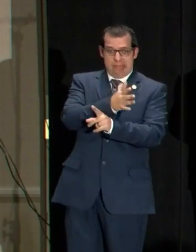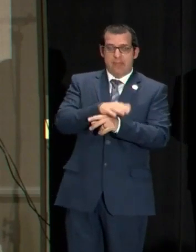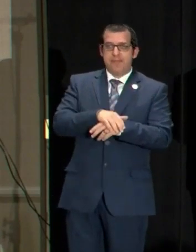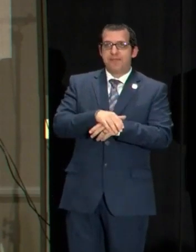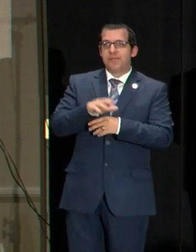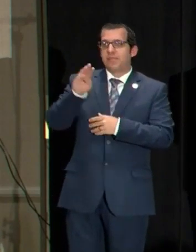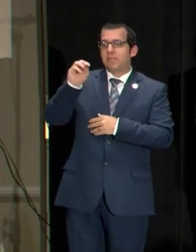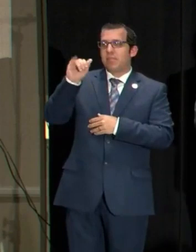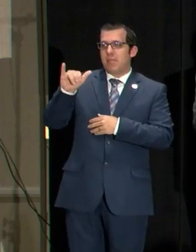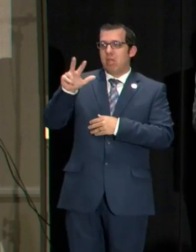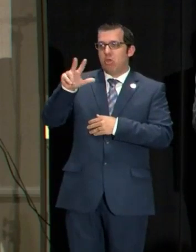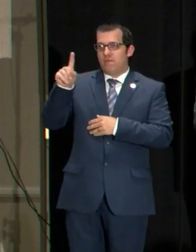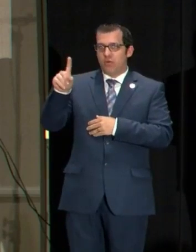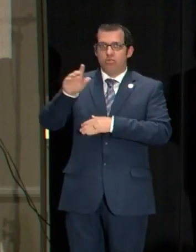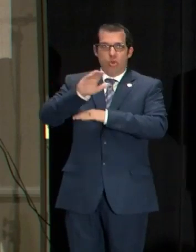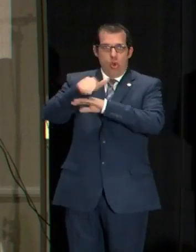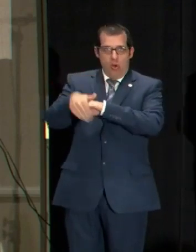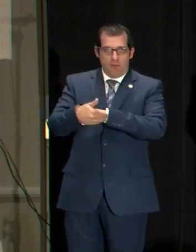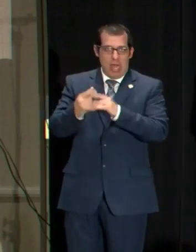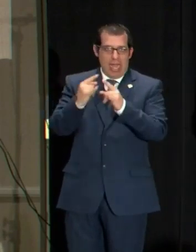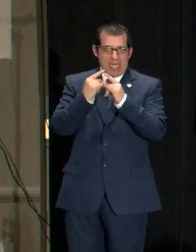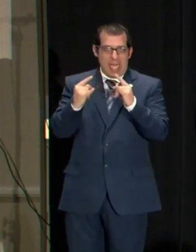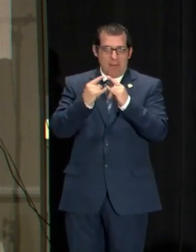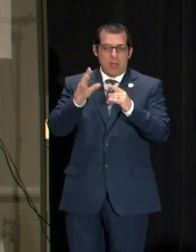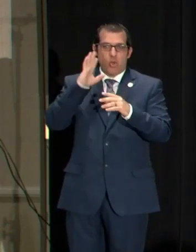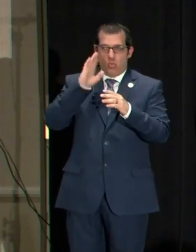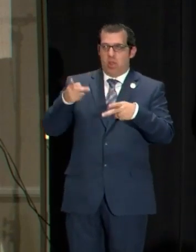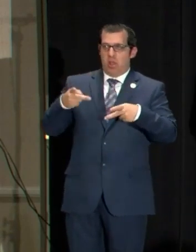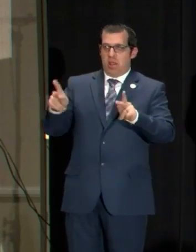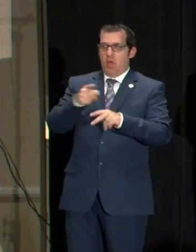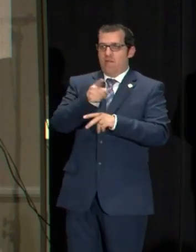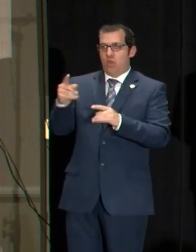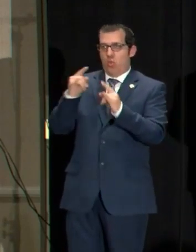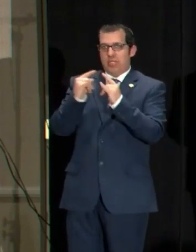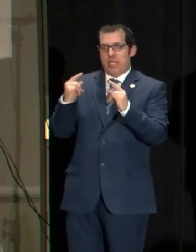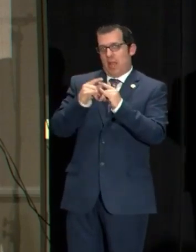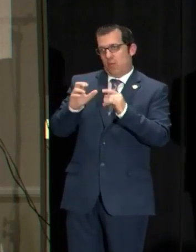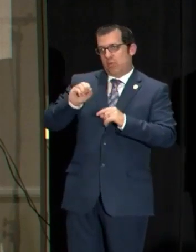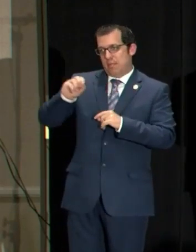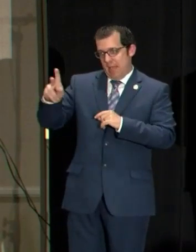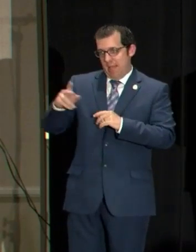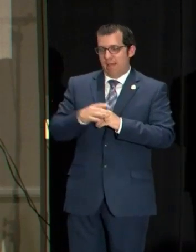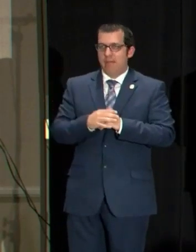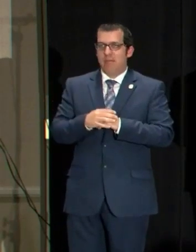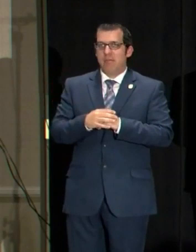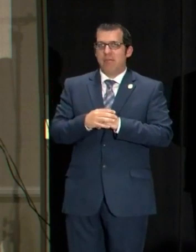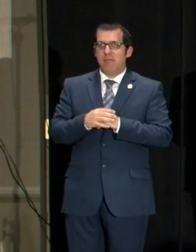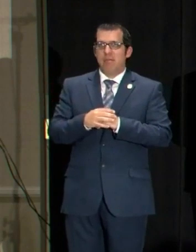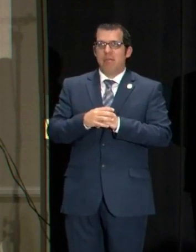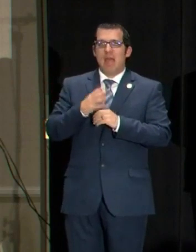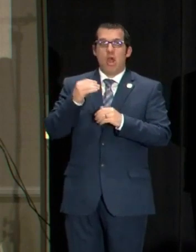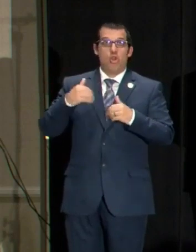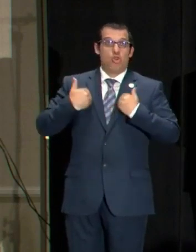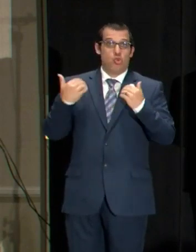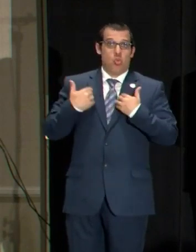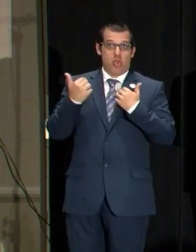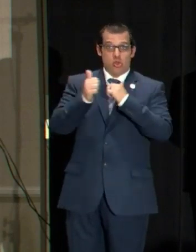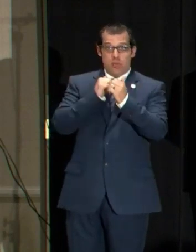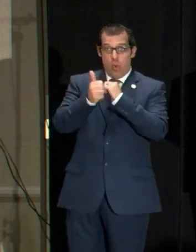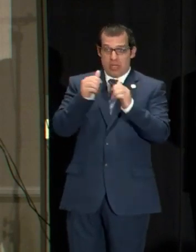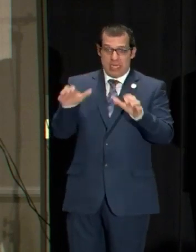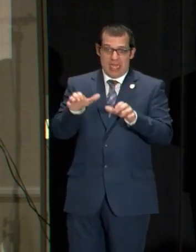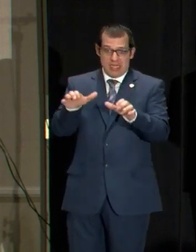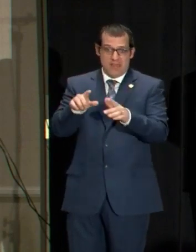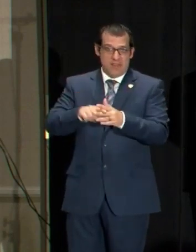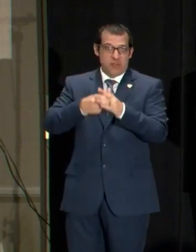on May 31st, overnight camping is going to be allowed for those campers to return to that, and then a lot of youth sports activities have